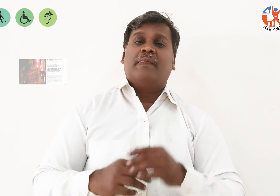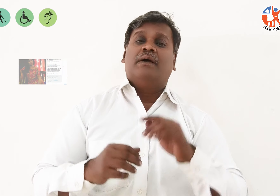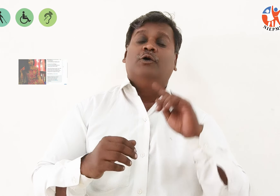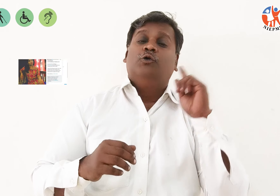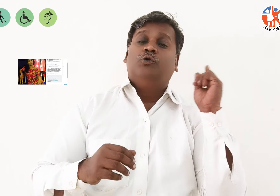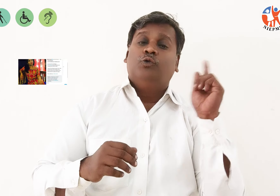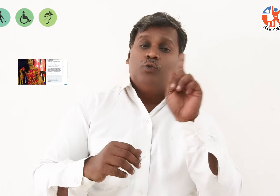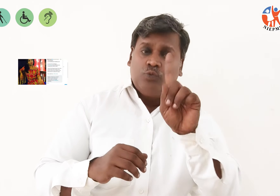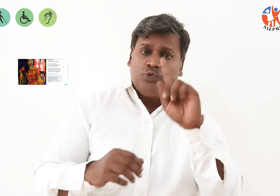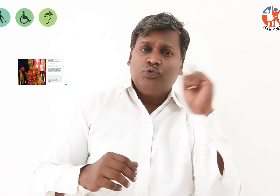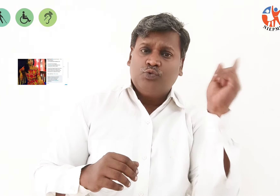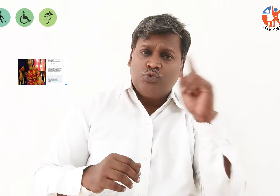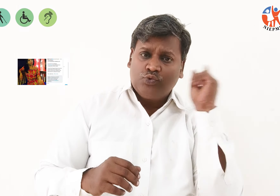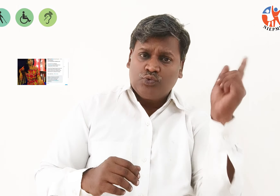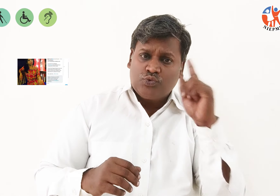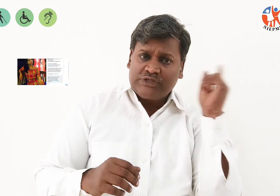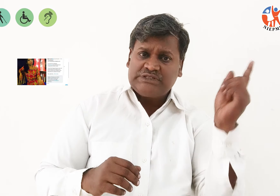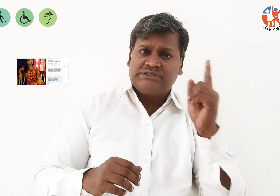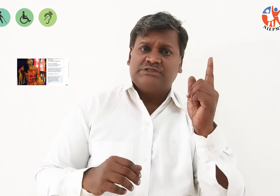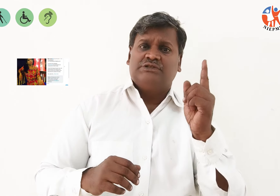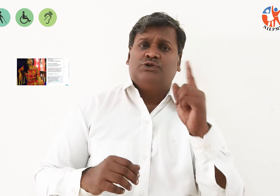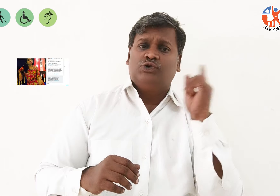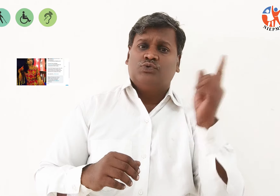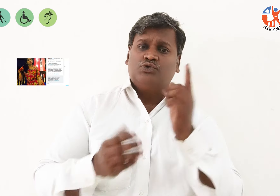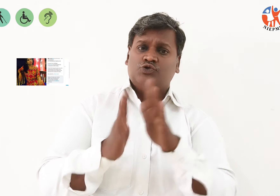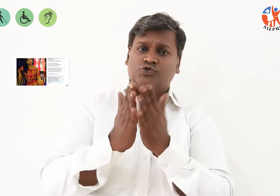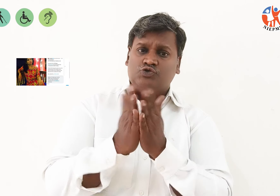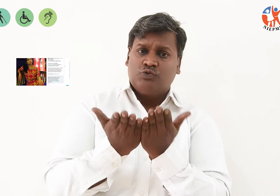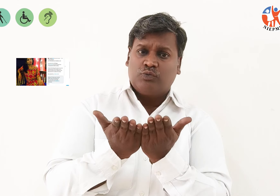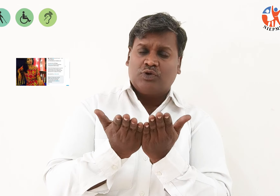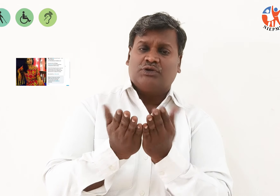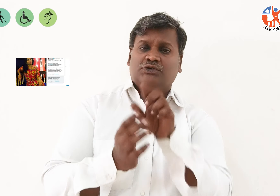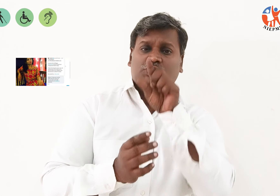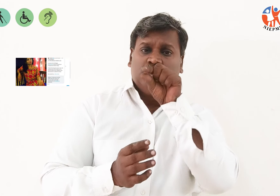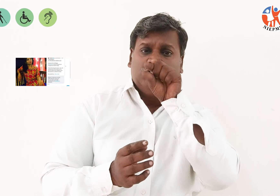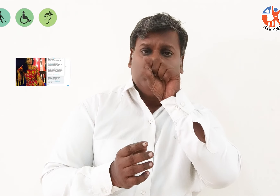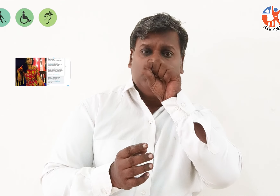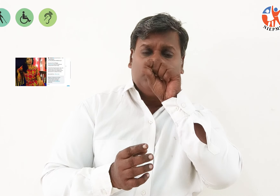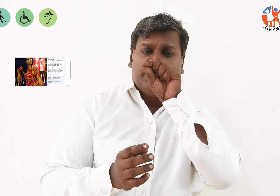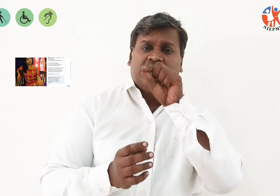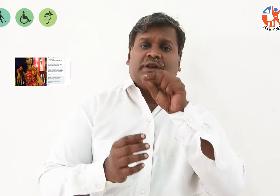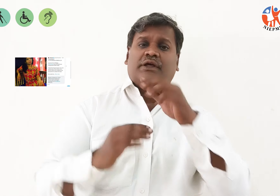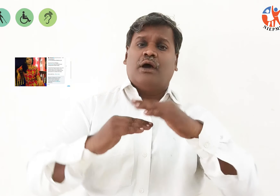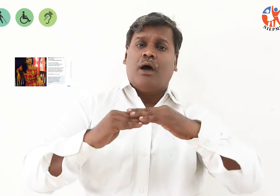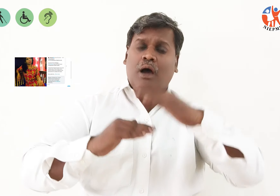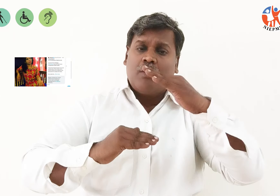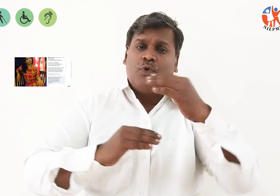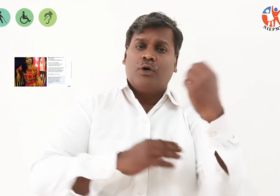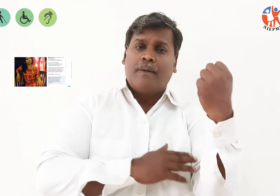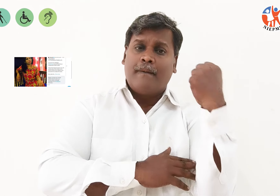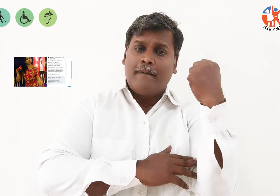A journalist was booked for tweeting about power cuts in Hyderabad and saying that a lineman had harassed a woman.